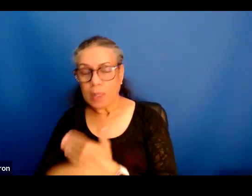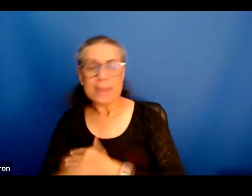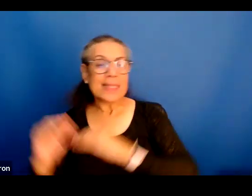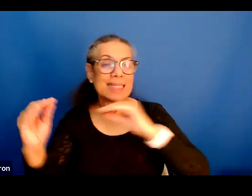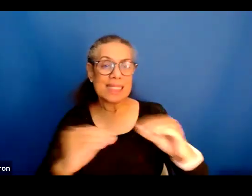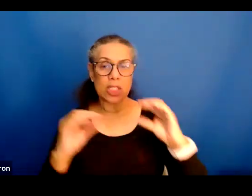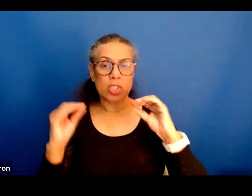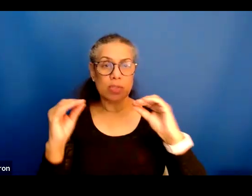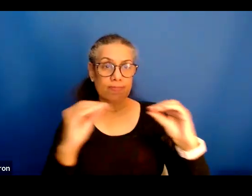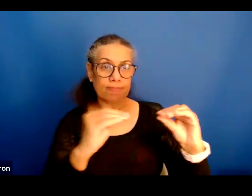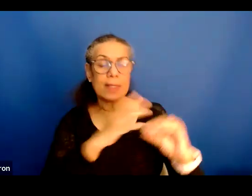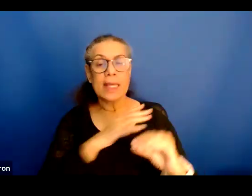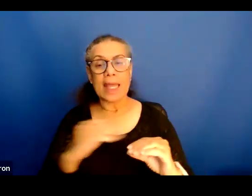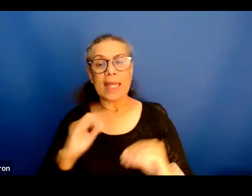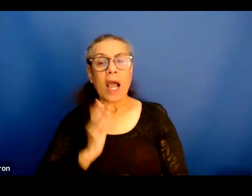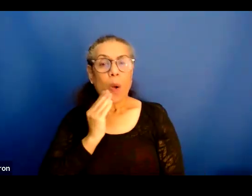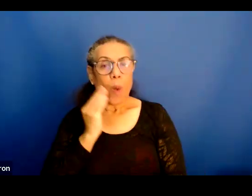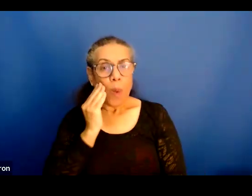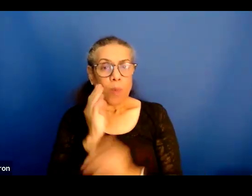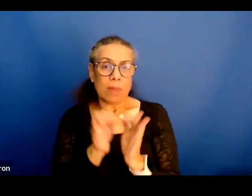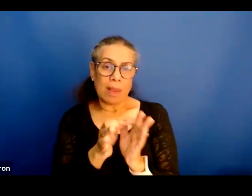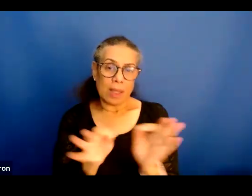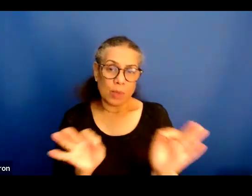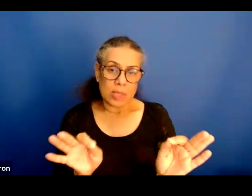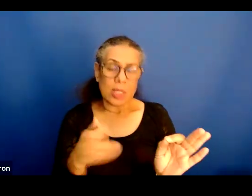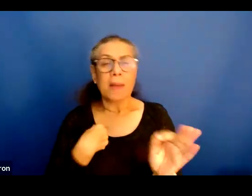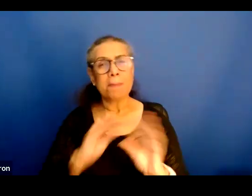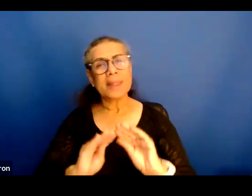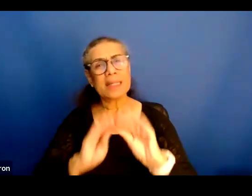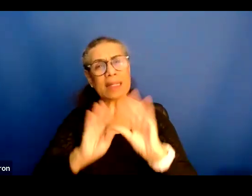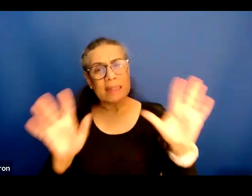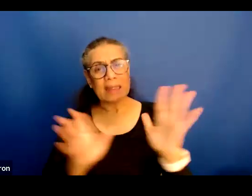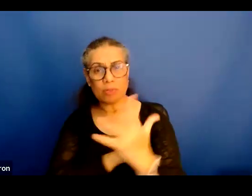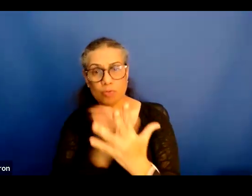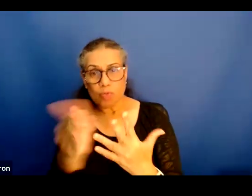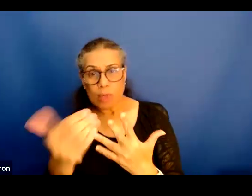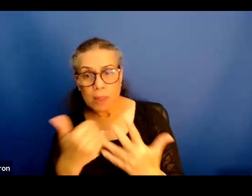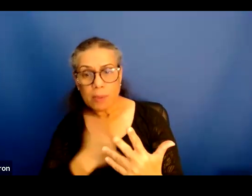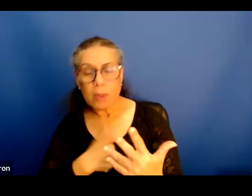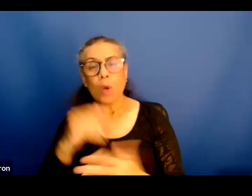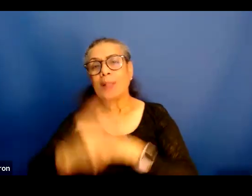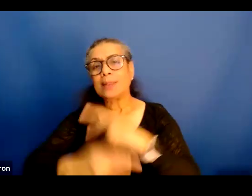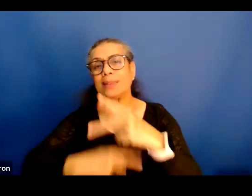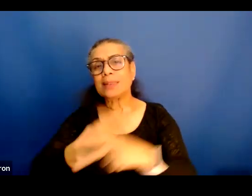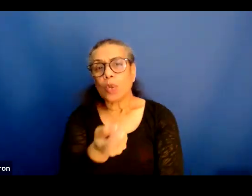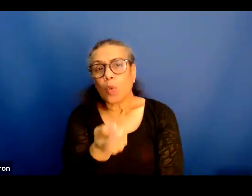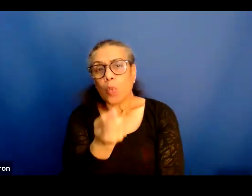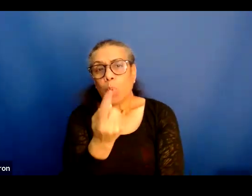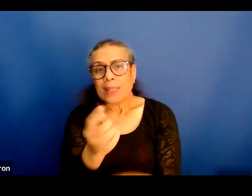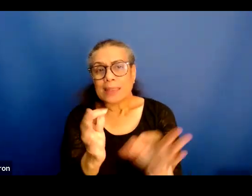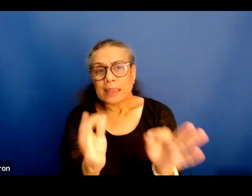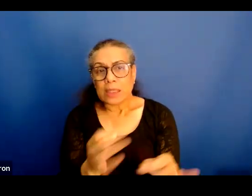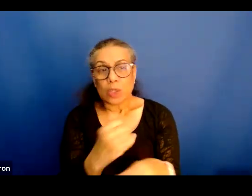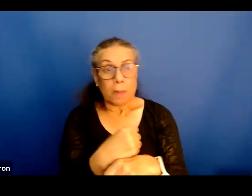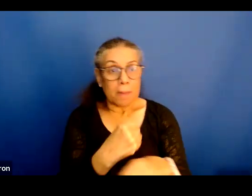content in our major home languages. Be transparent about how equitable Title I spending decisions are made